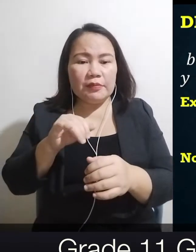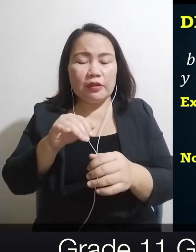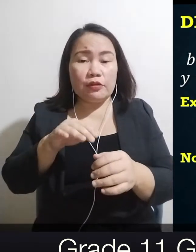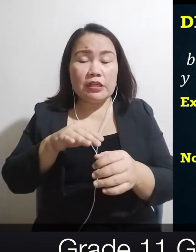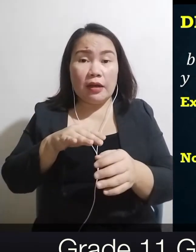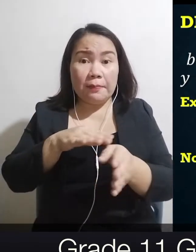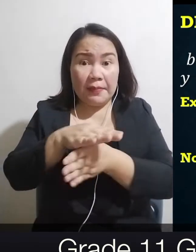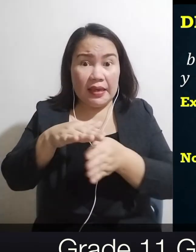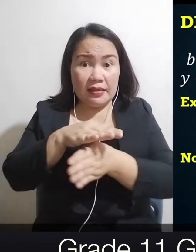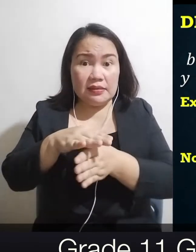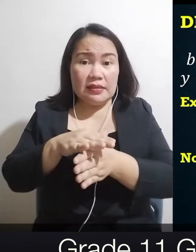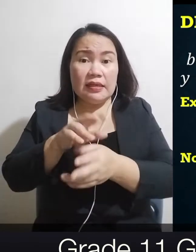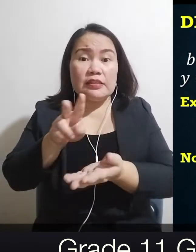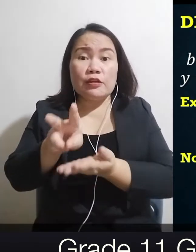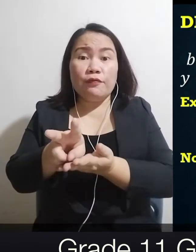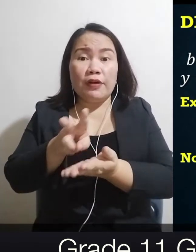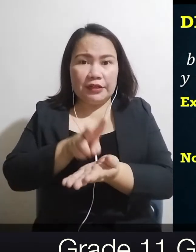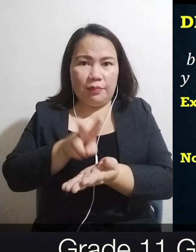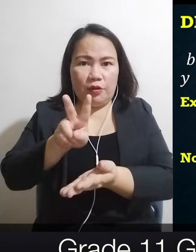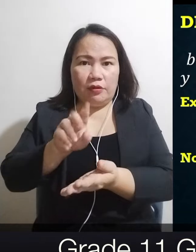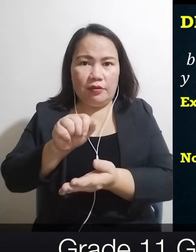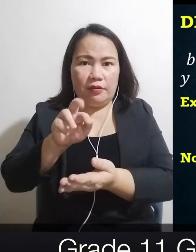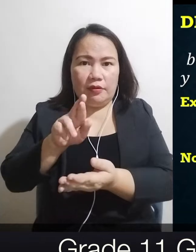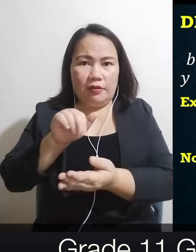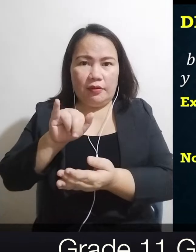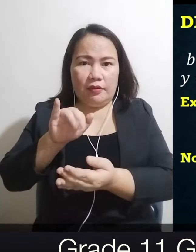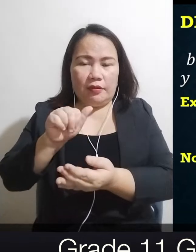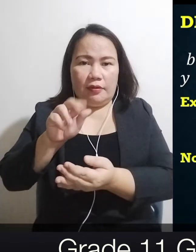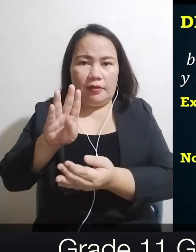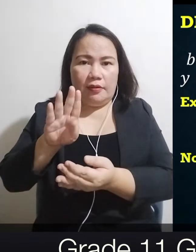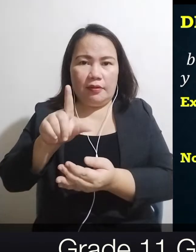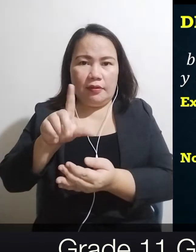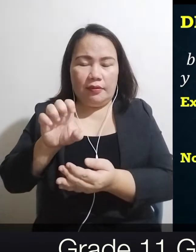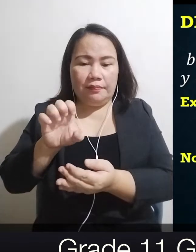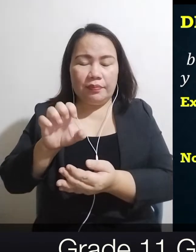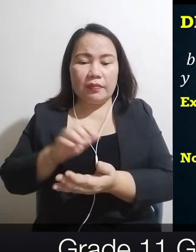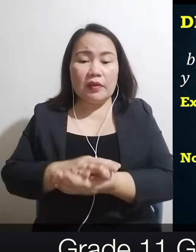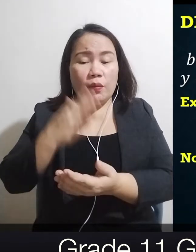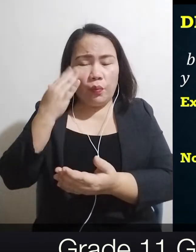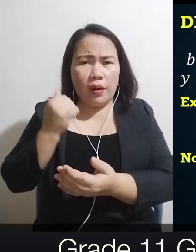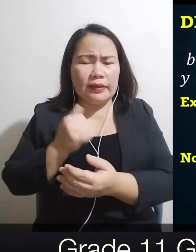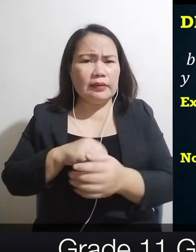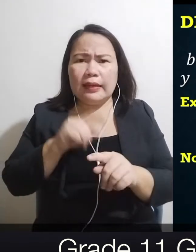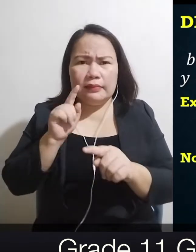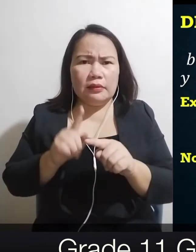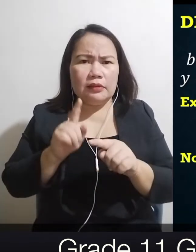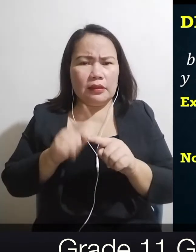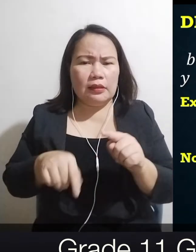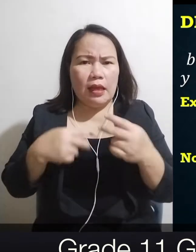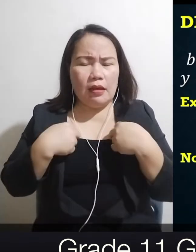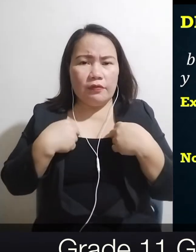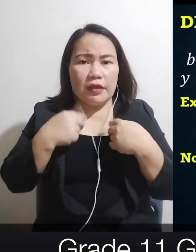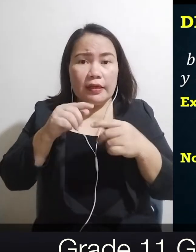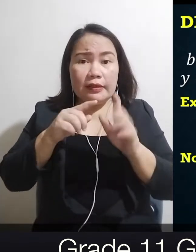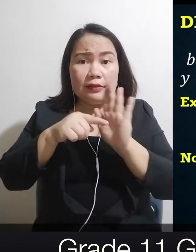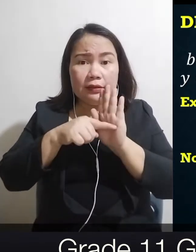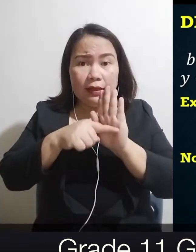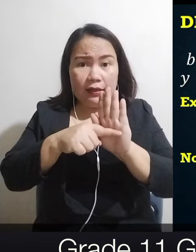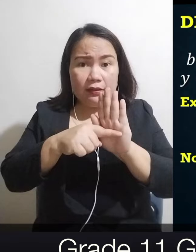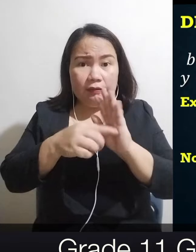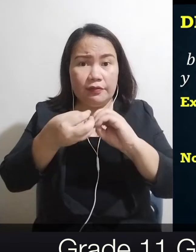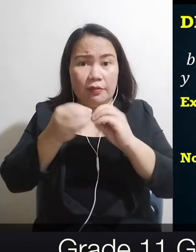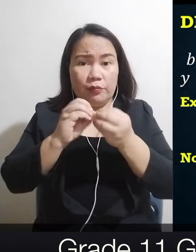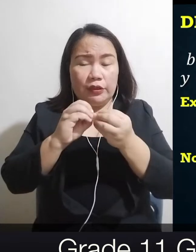ay variable. Okay, bakit hindi pwede maging negative numbers yung base natin? For example,